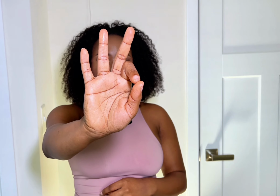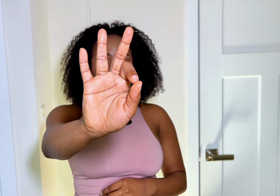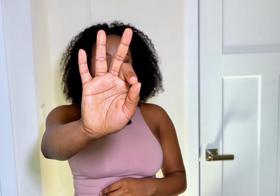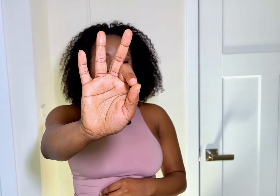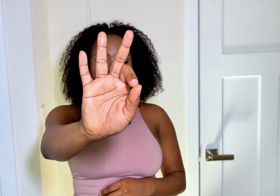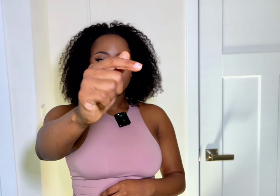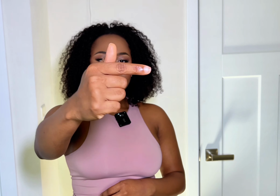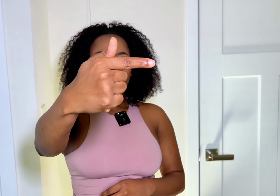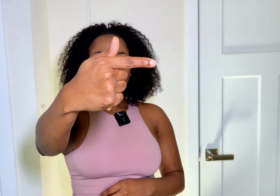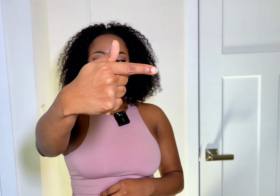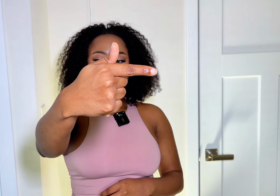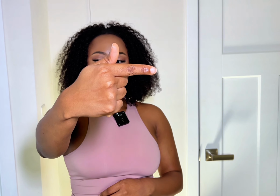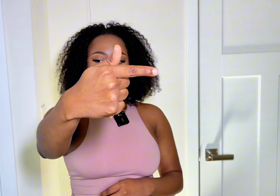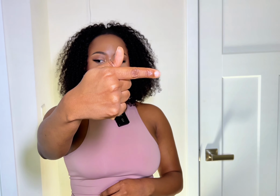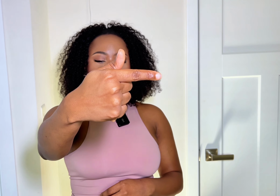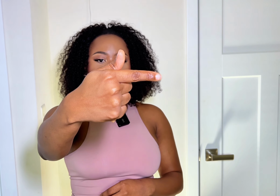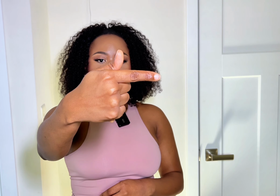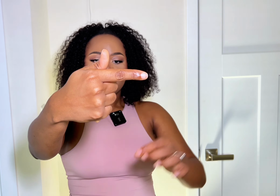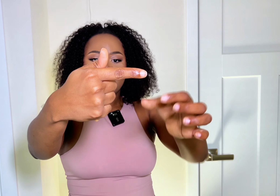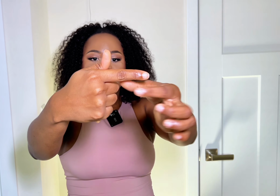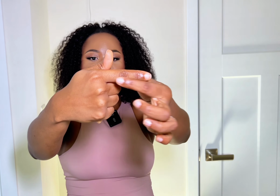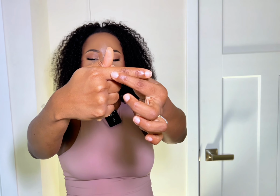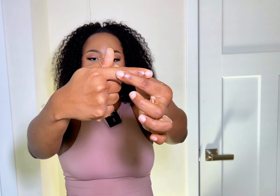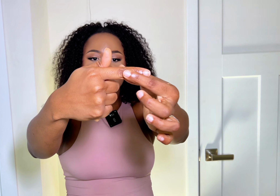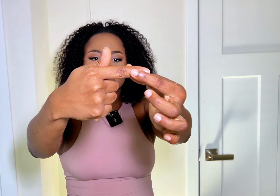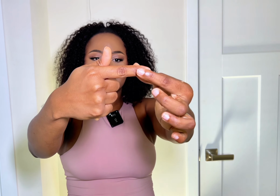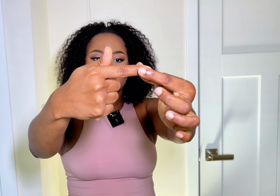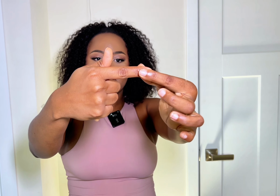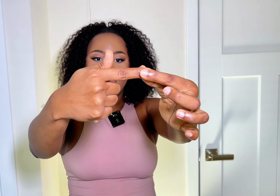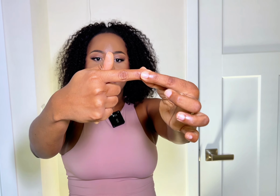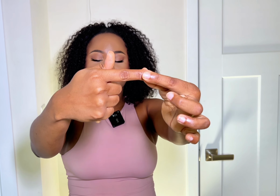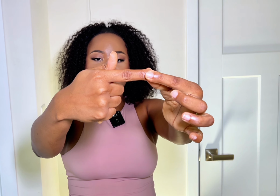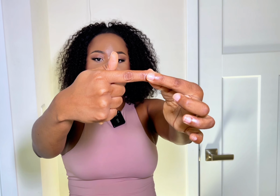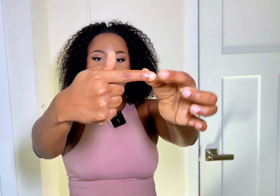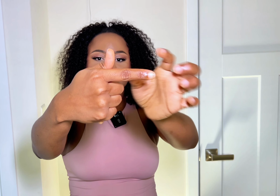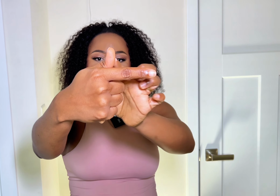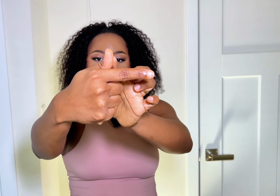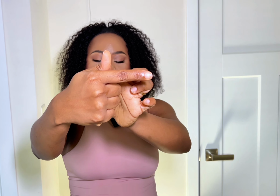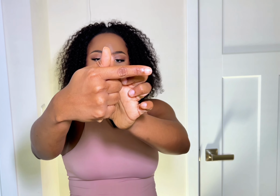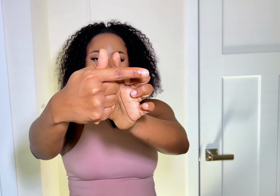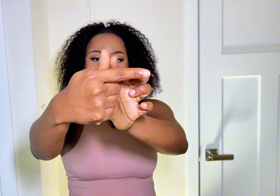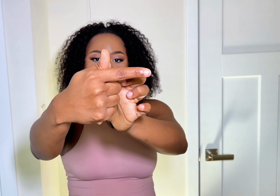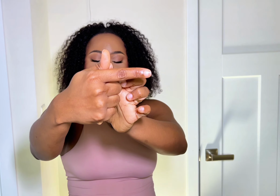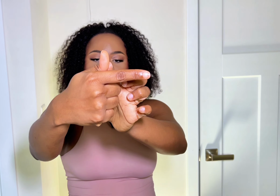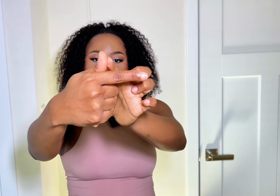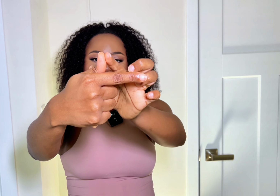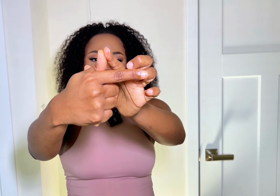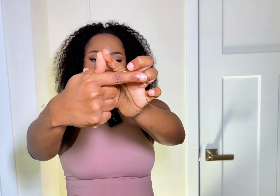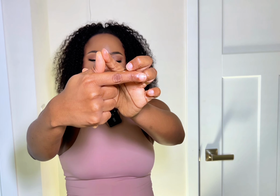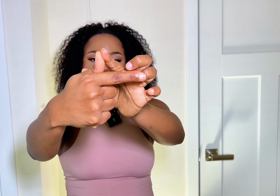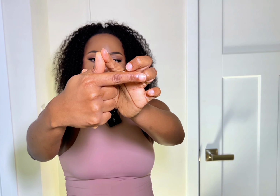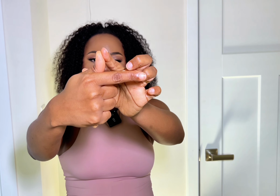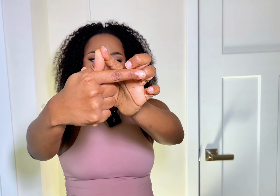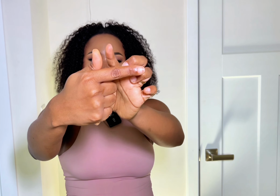F. G, you have your index finger out like this and your thumb is upward